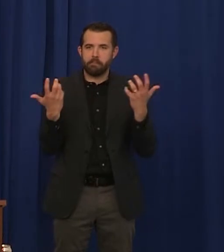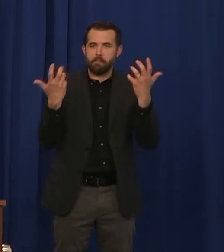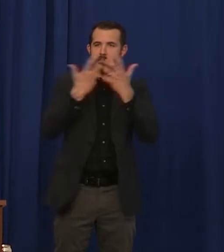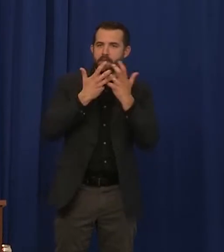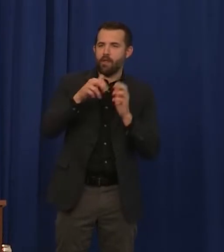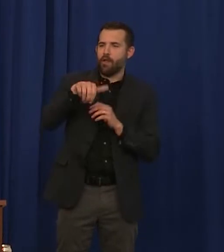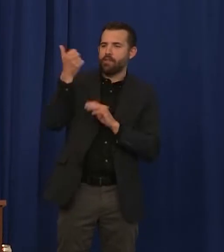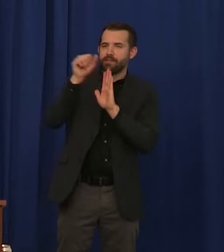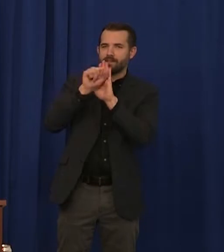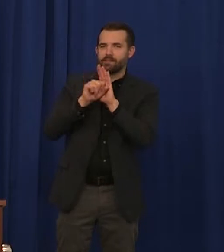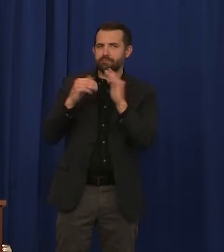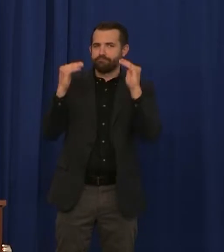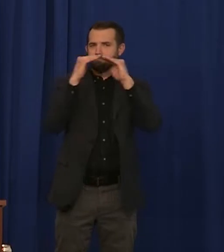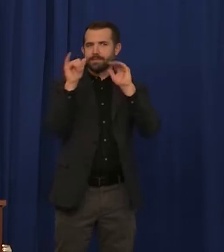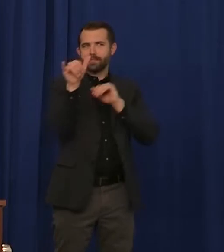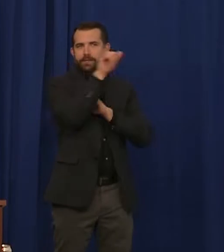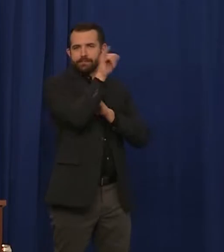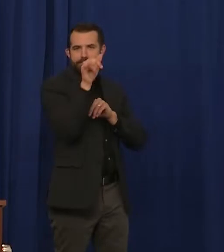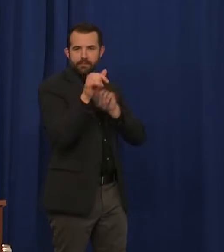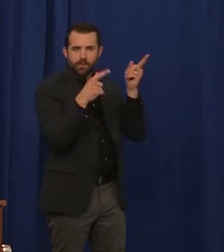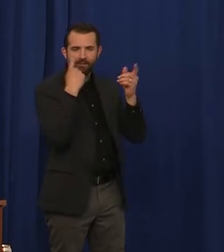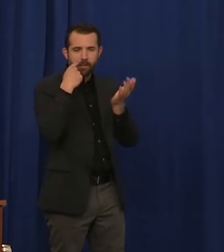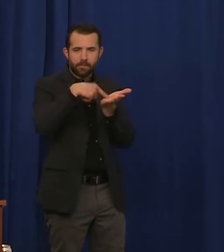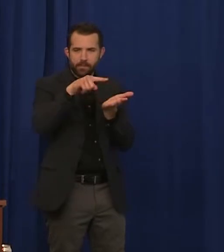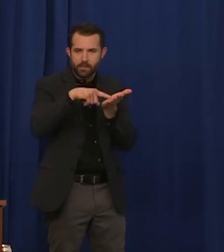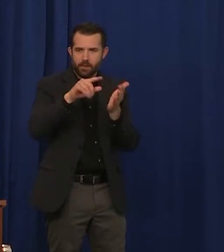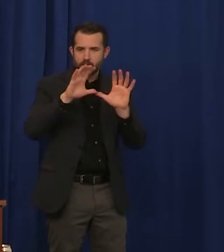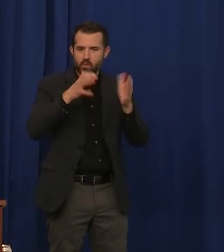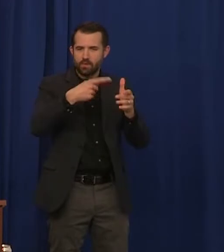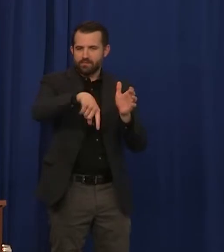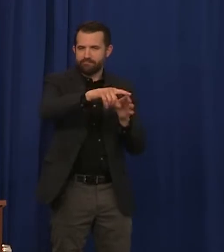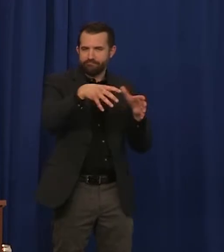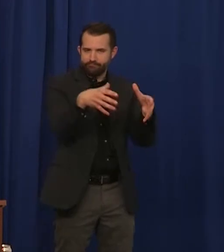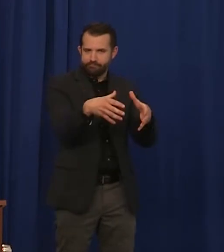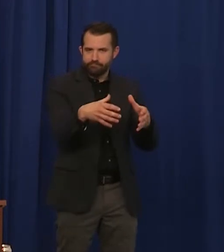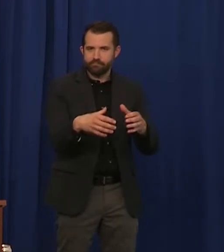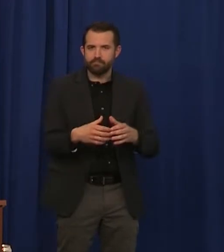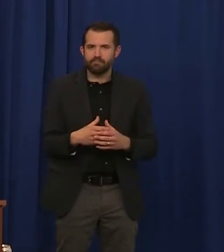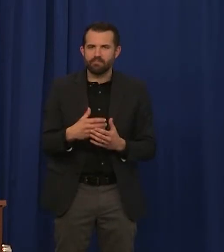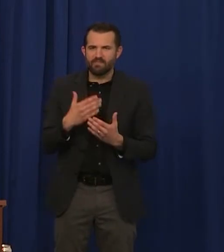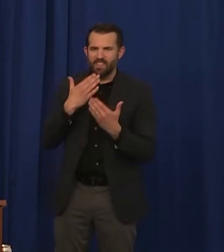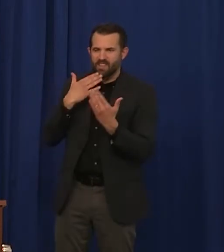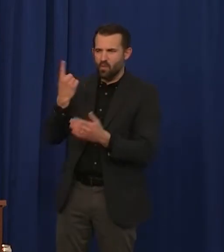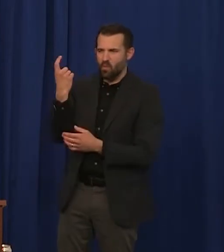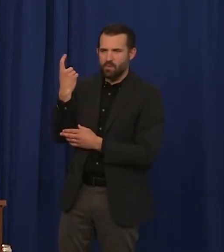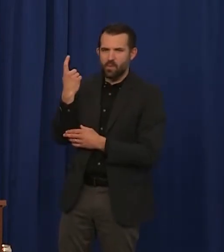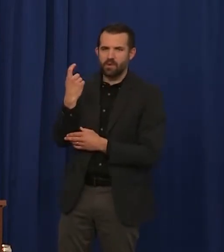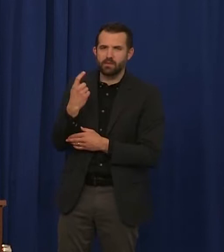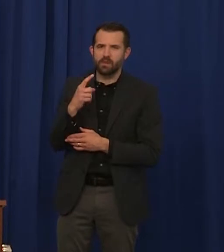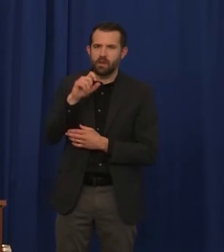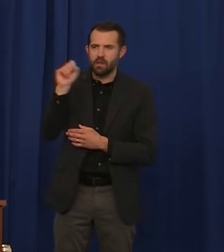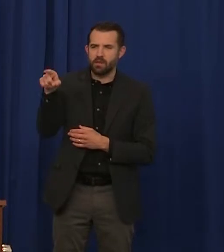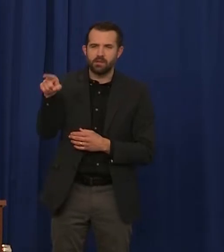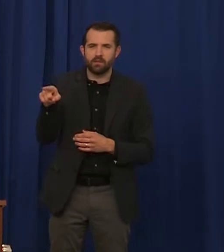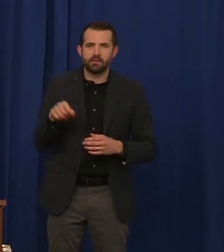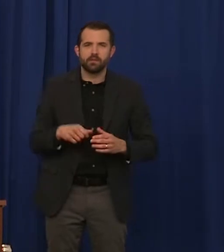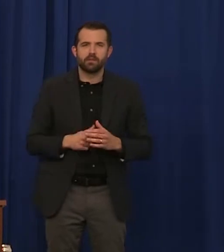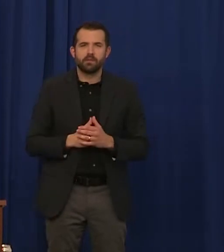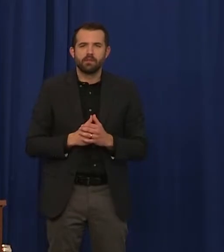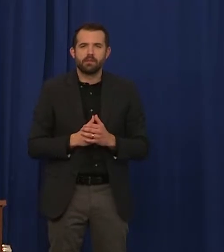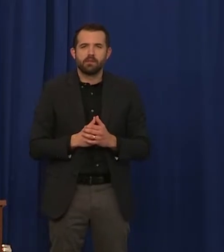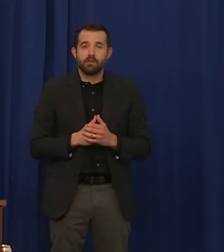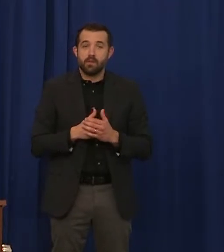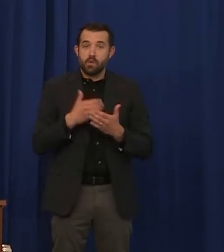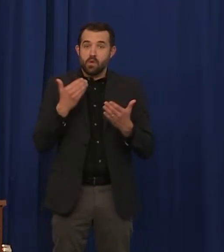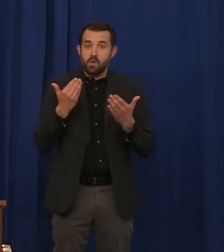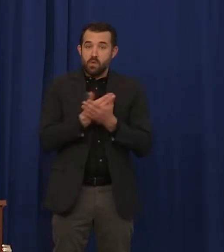the country. Great. All right, thanks. And Dr. Shah, a new study of hospitalized coronavirus patients in New York has